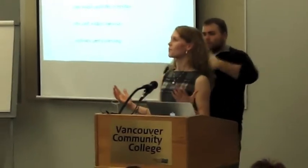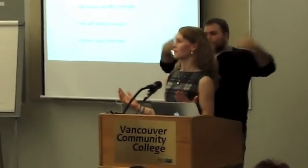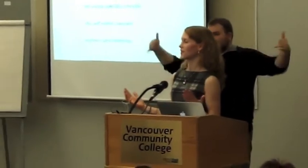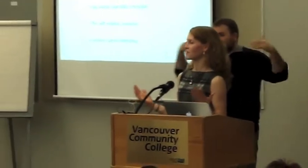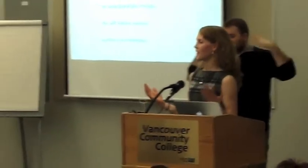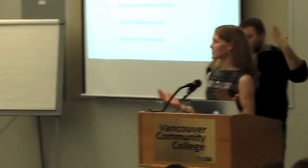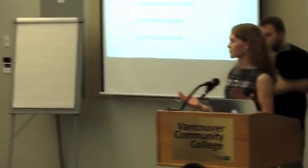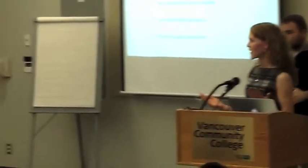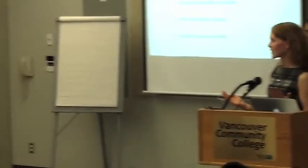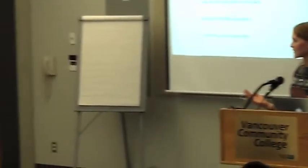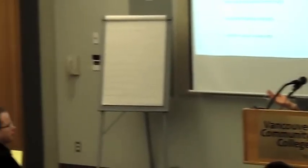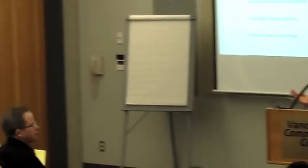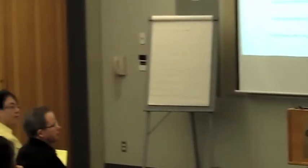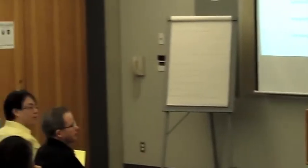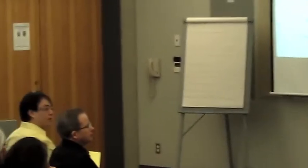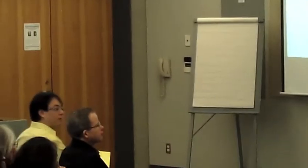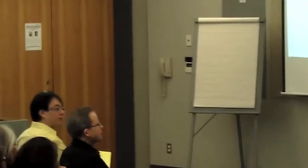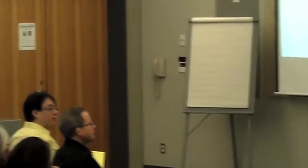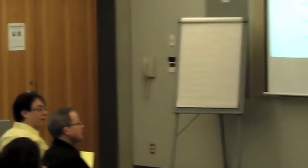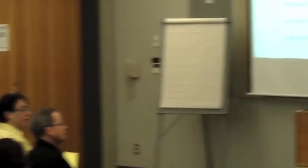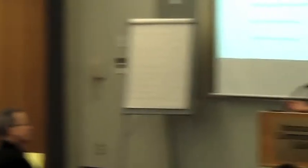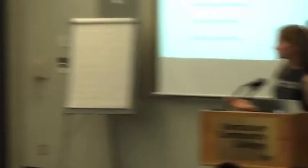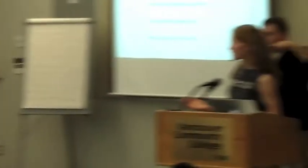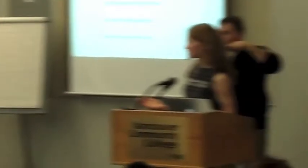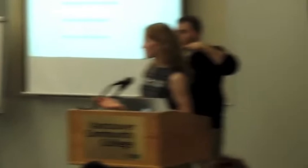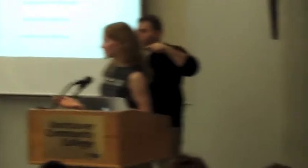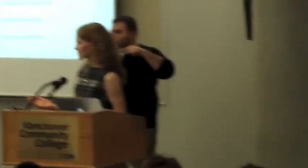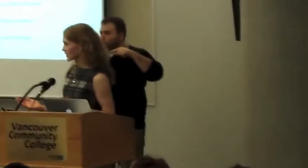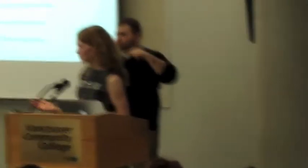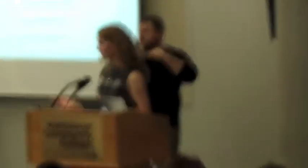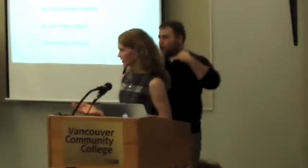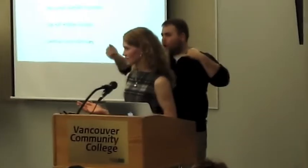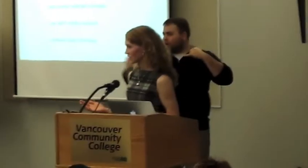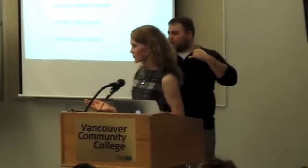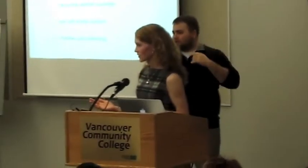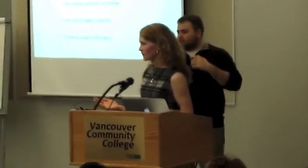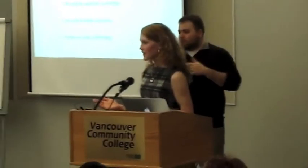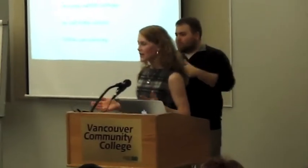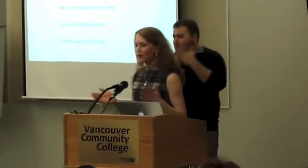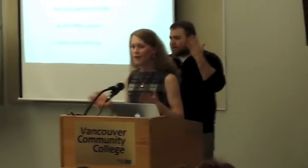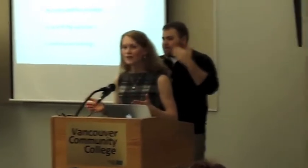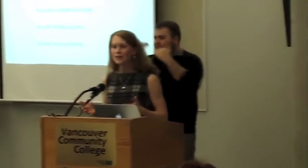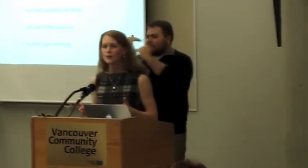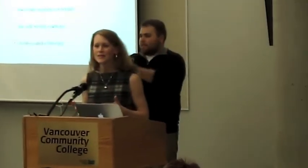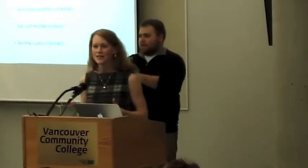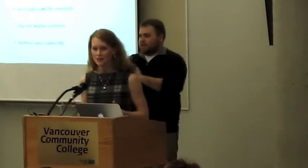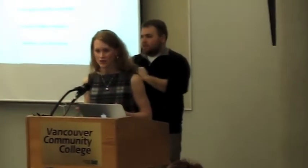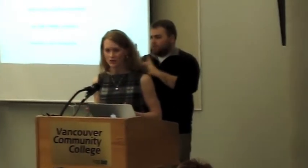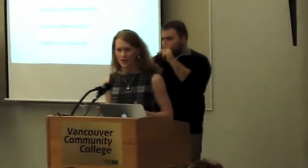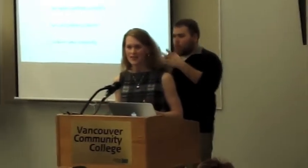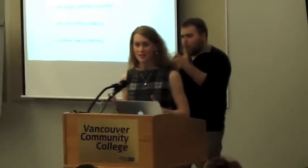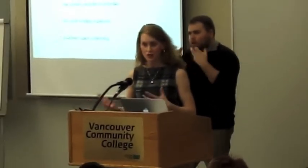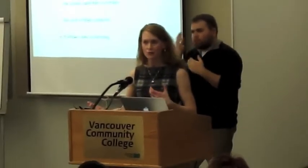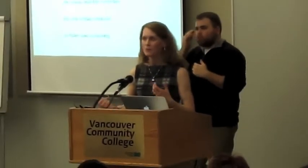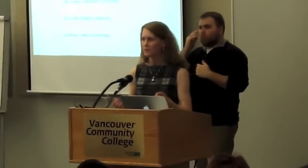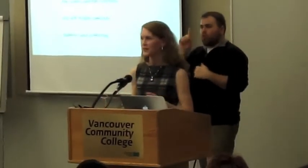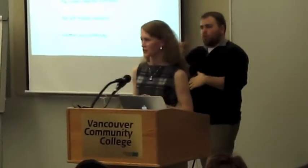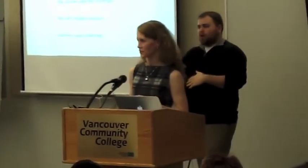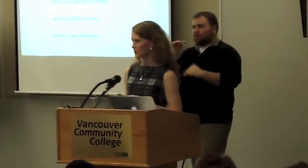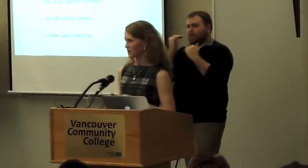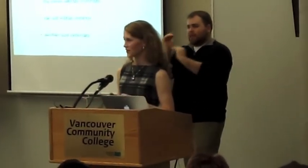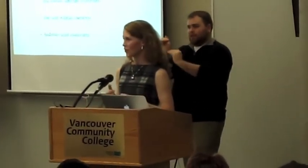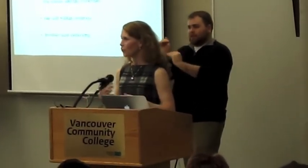the scope of this vast reality that one begins to make sense of as a literate individual. Now, everything we teach has